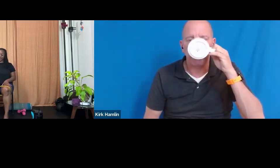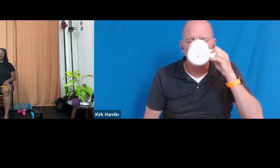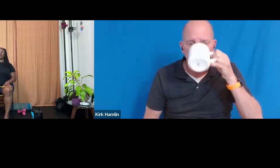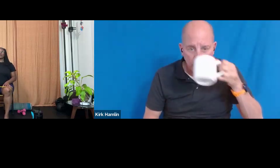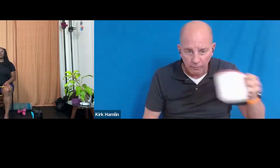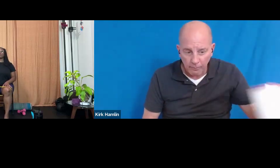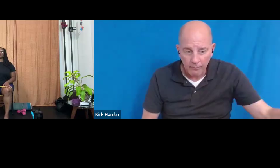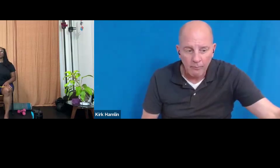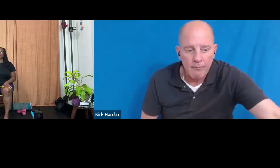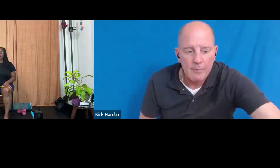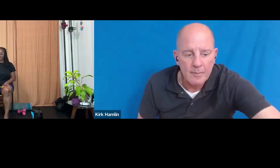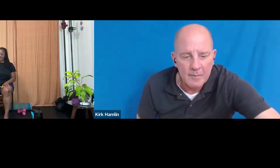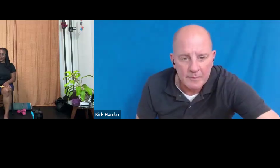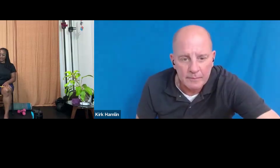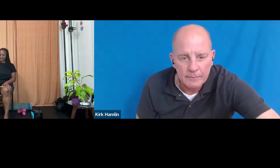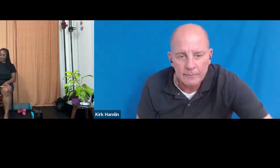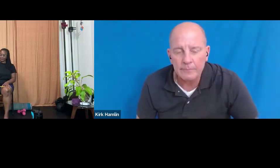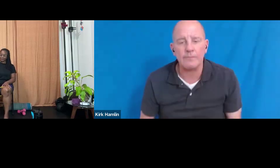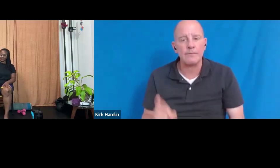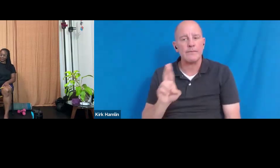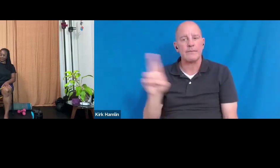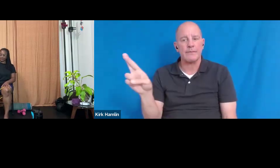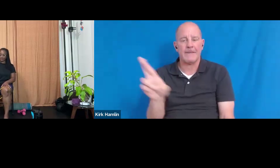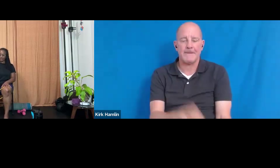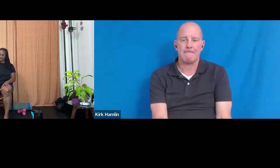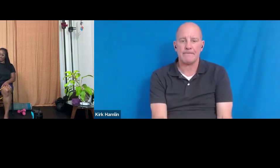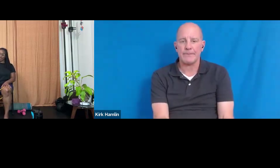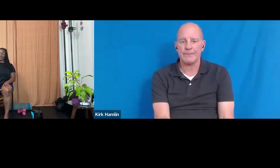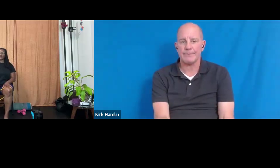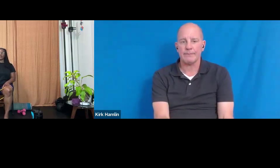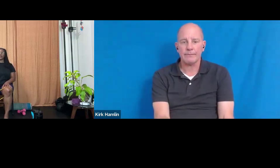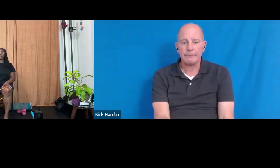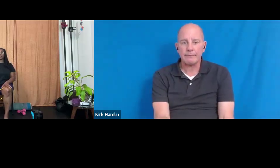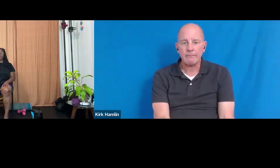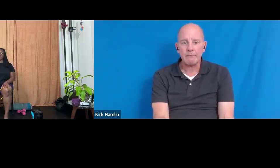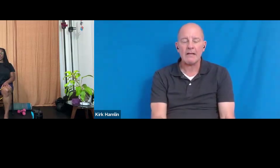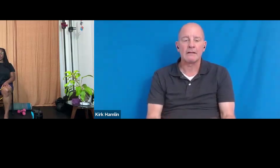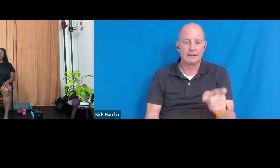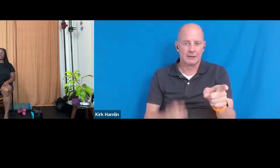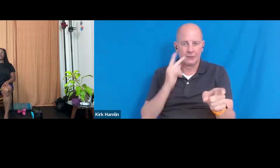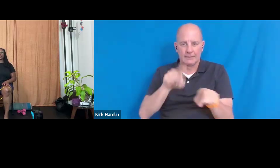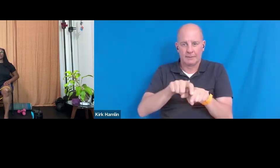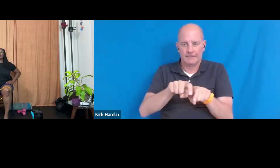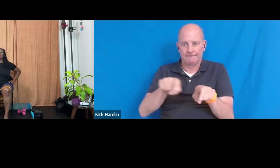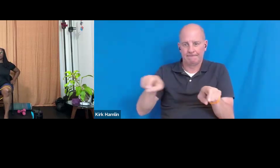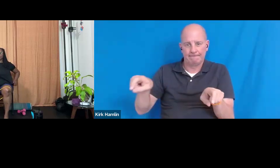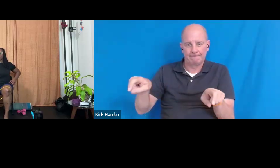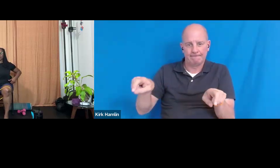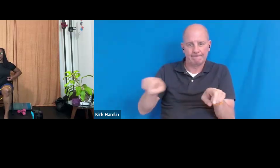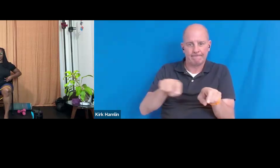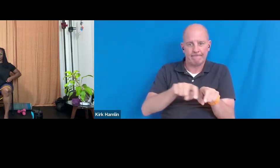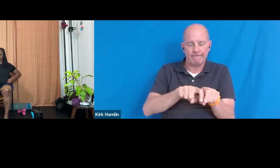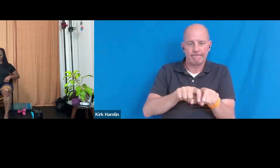Okay, we're on our right side here. Straightening the leg, whether we're lifting or sliding.